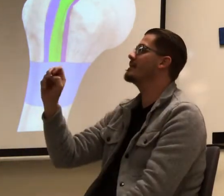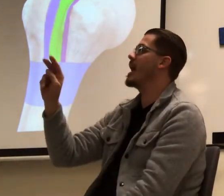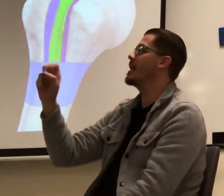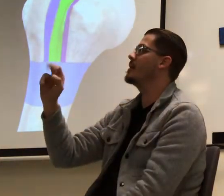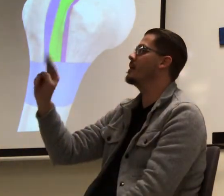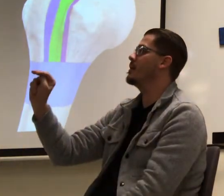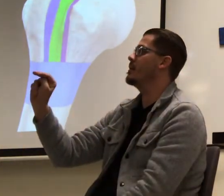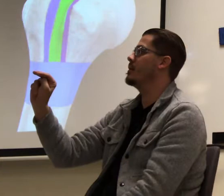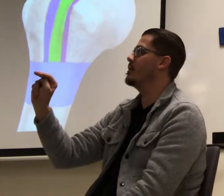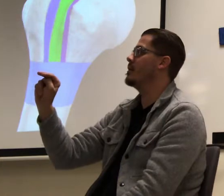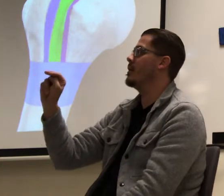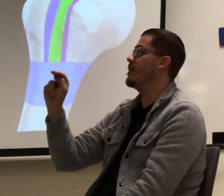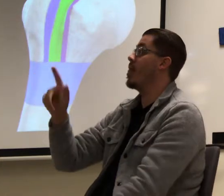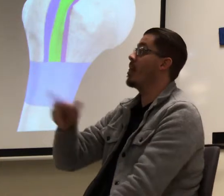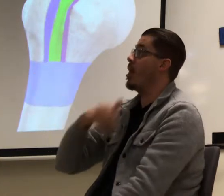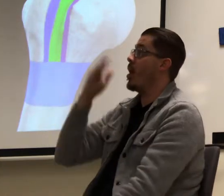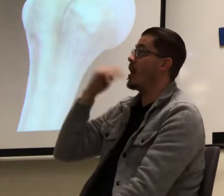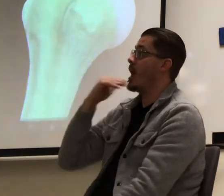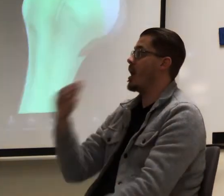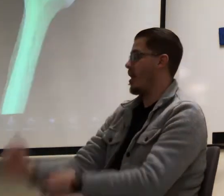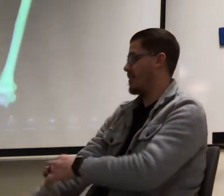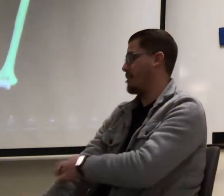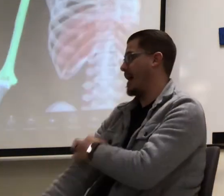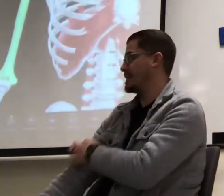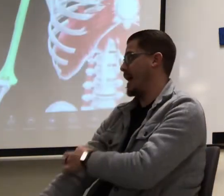the long head of biceps brachii.